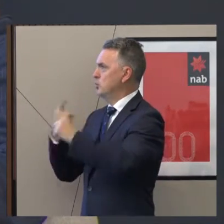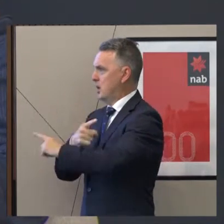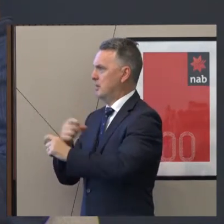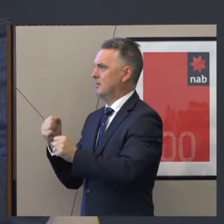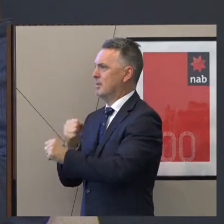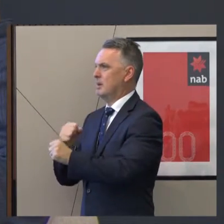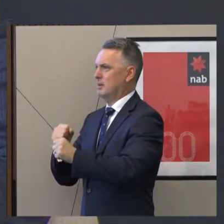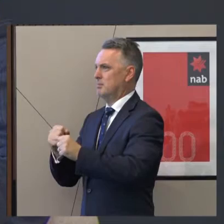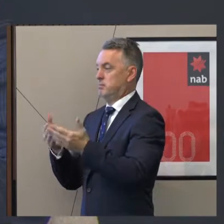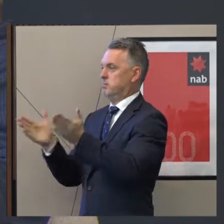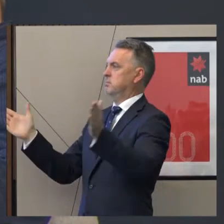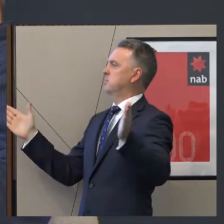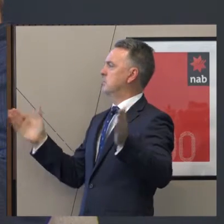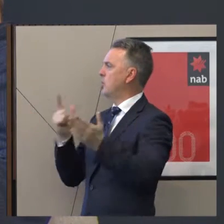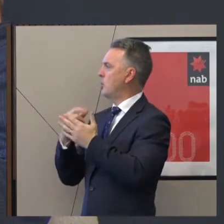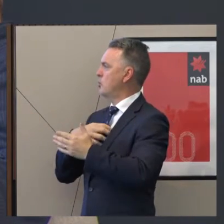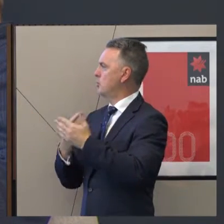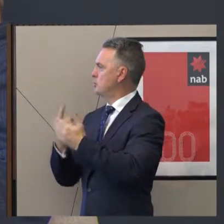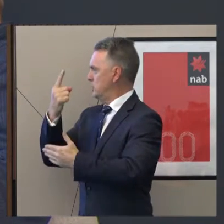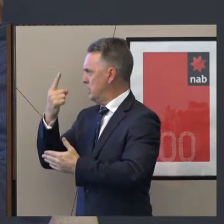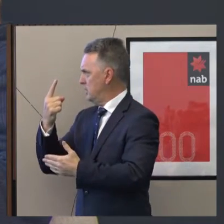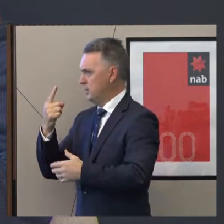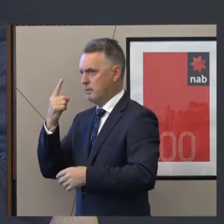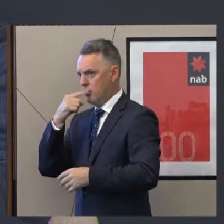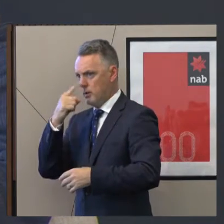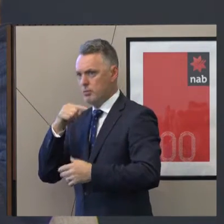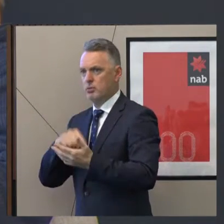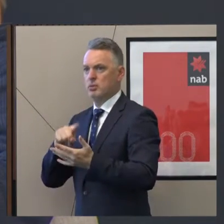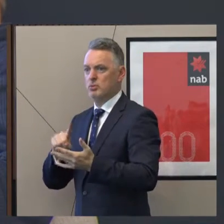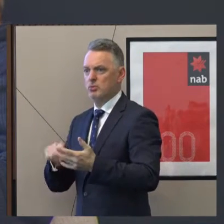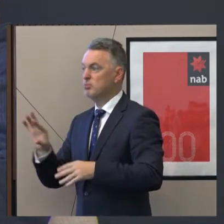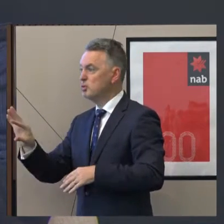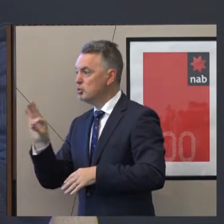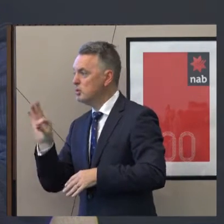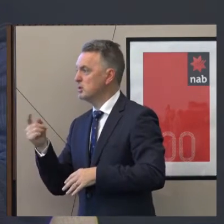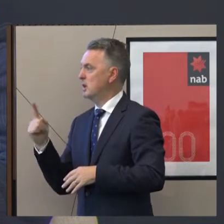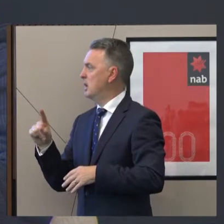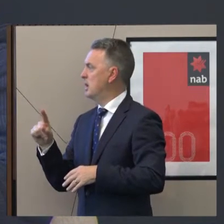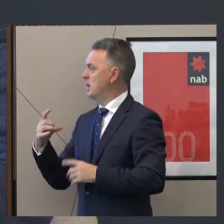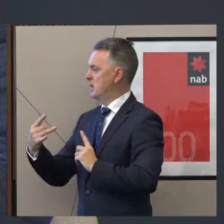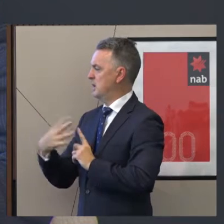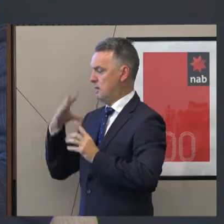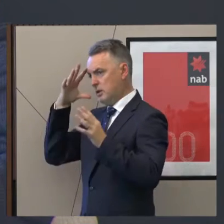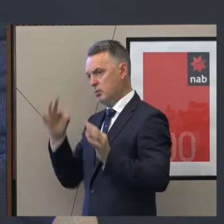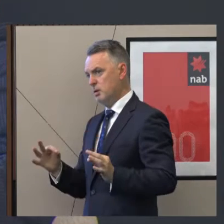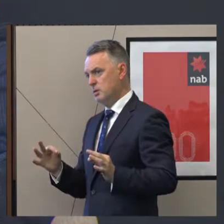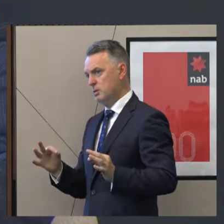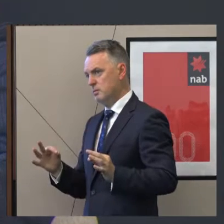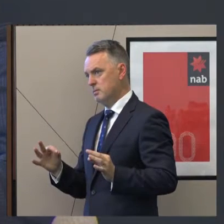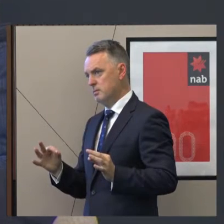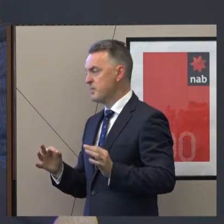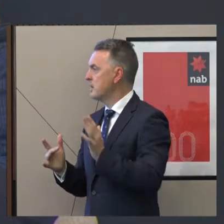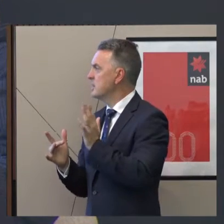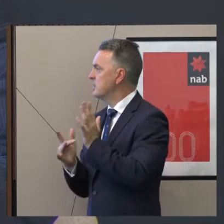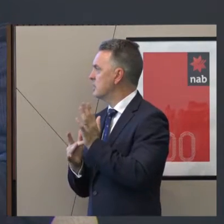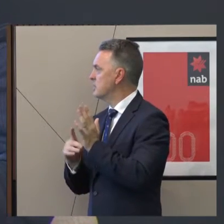up a whole host of opportunities for people to exercise choice and self-determination. Technology